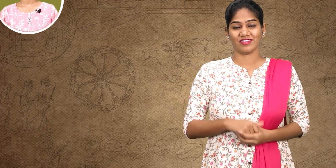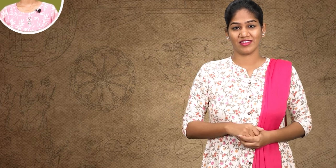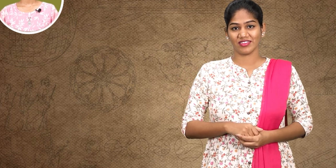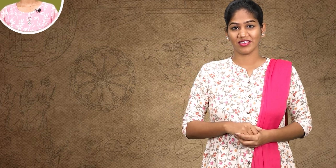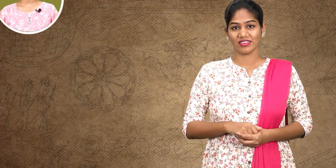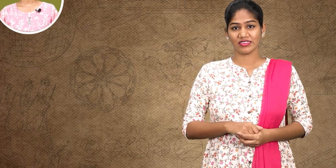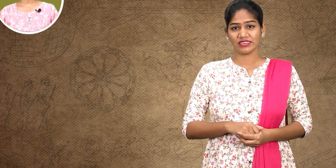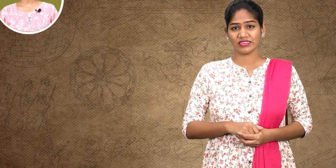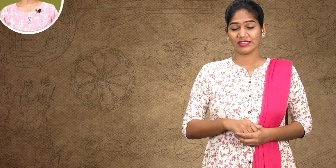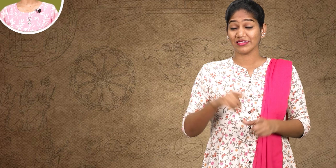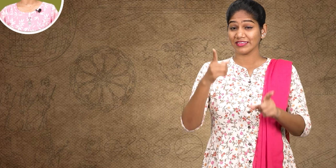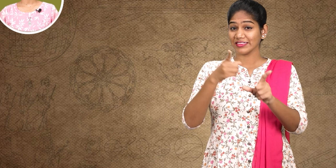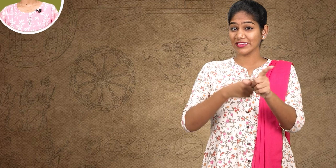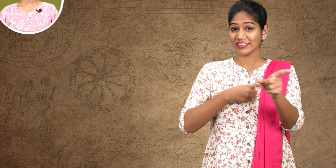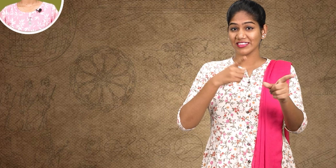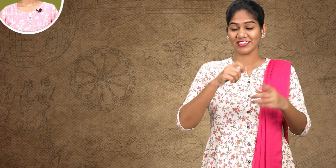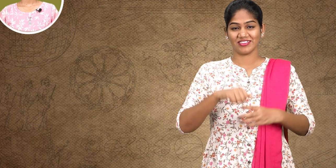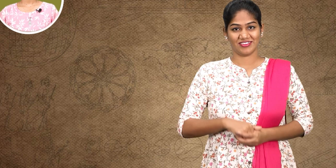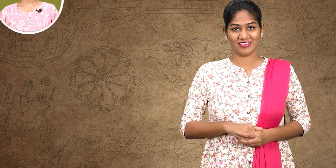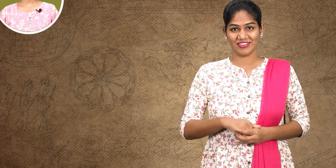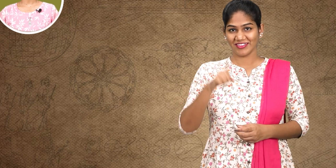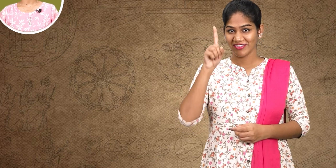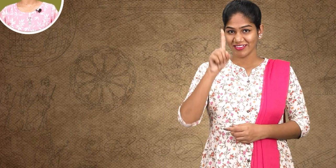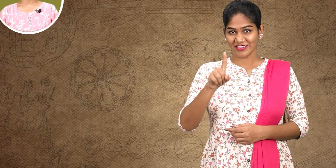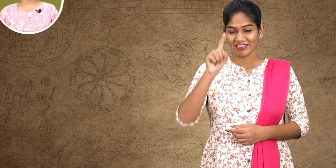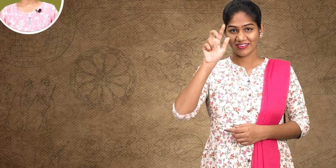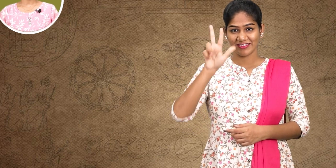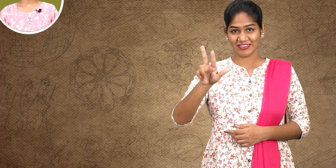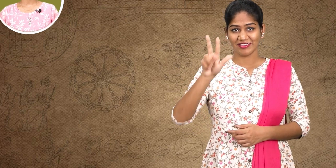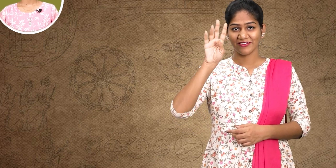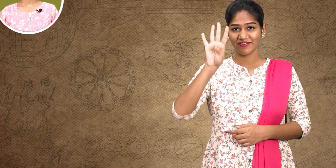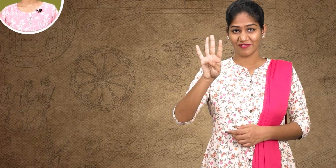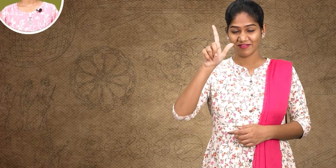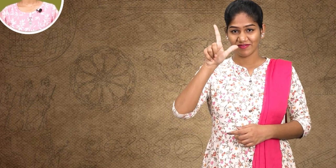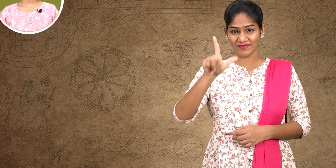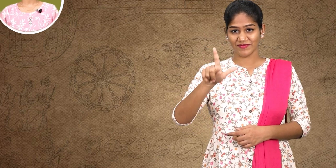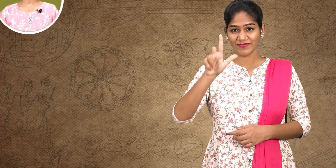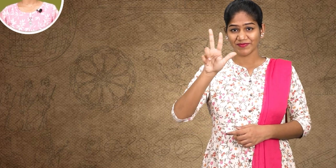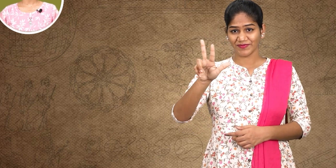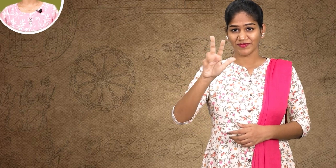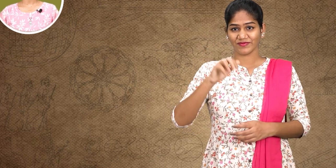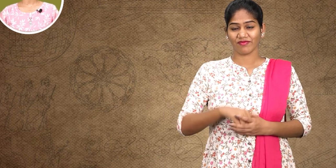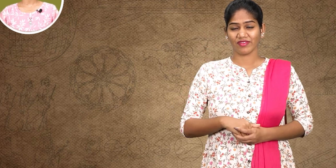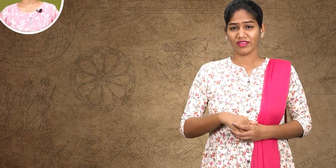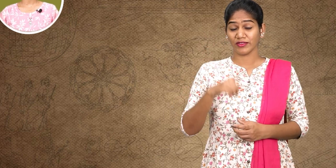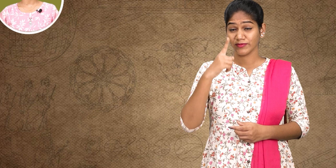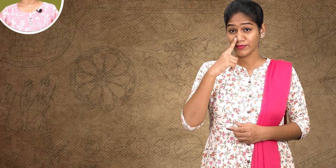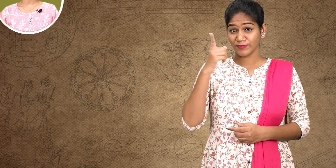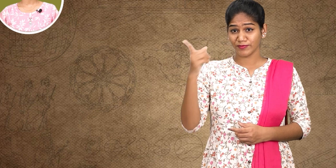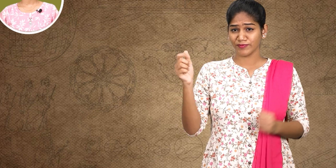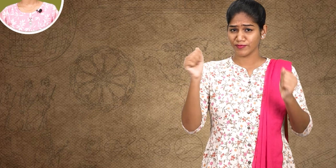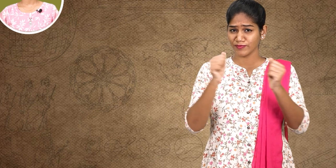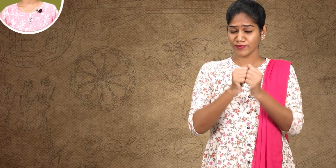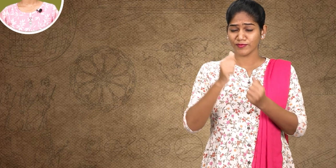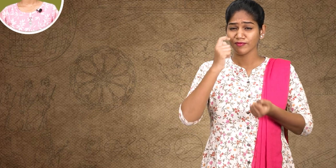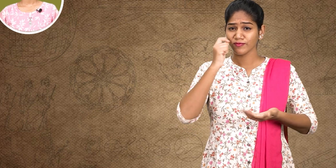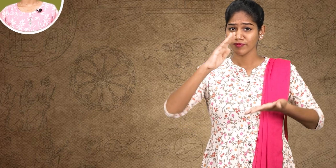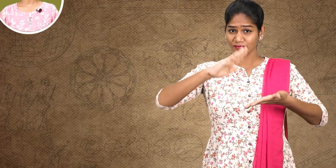By the year 1848, she along with her husband